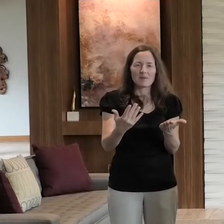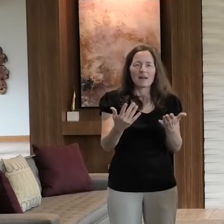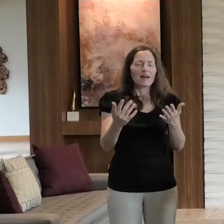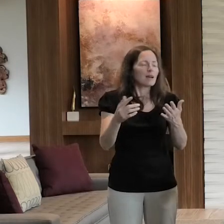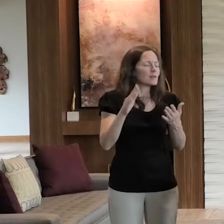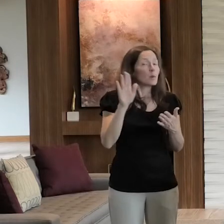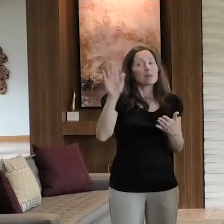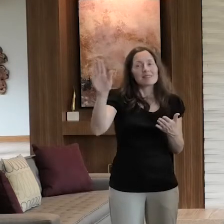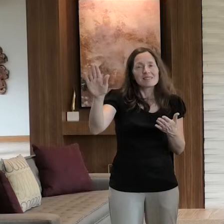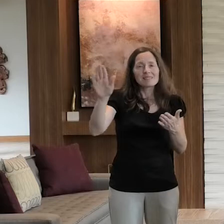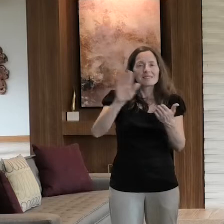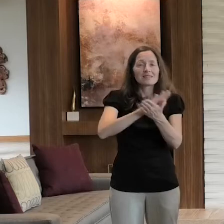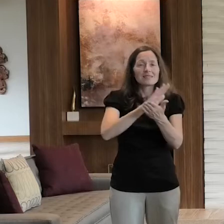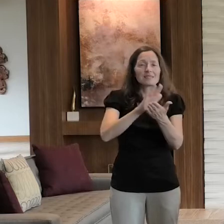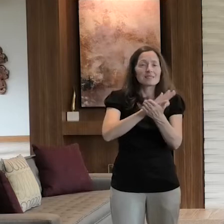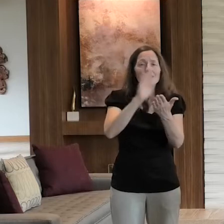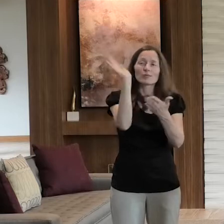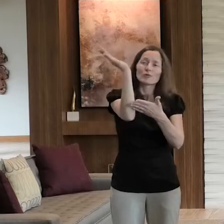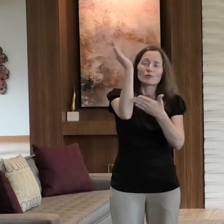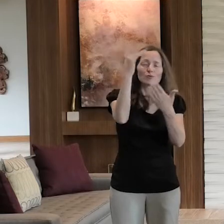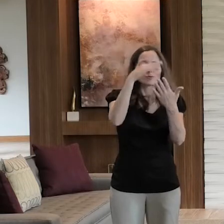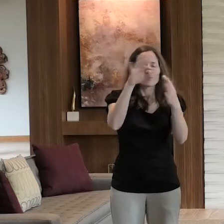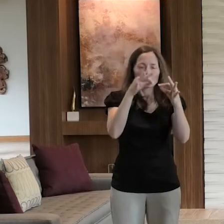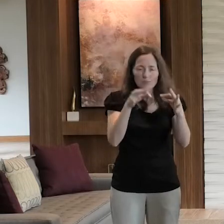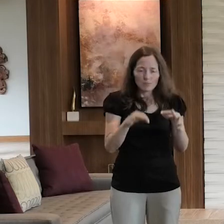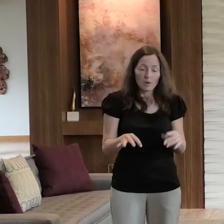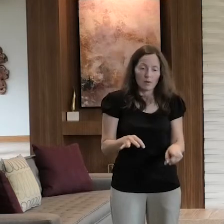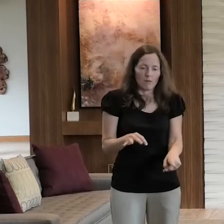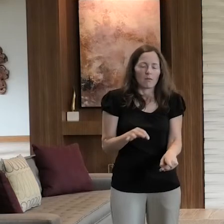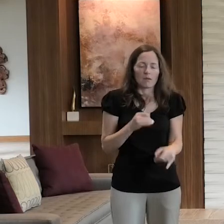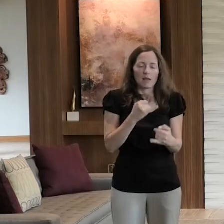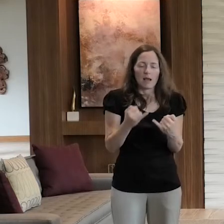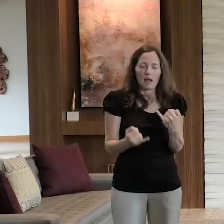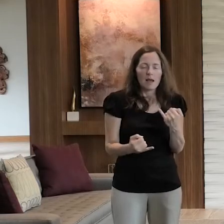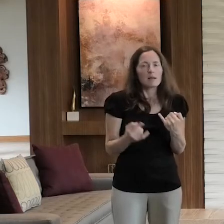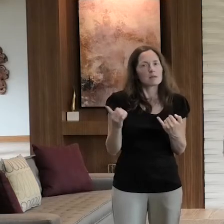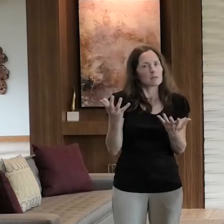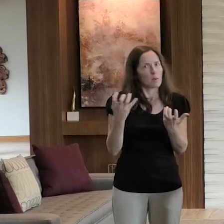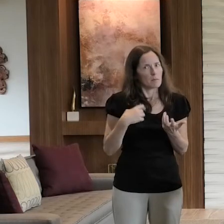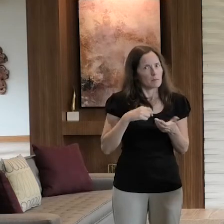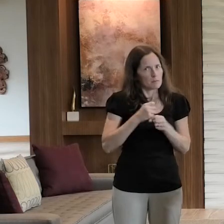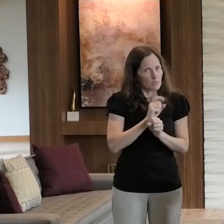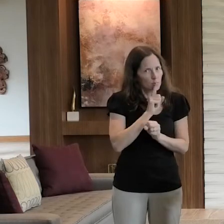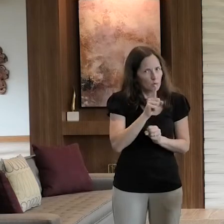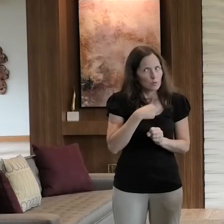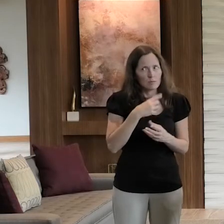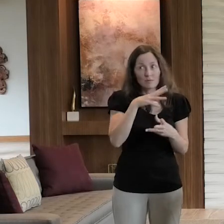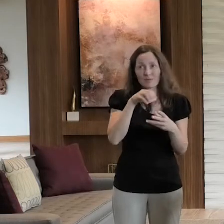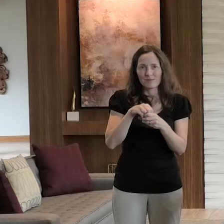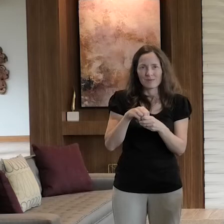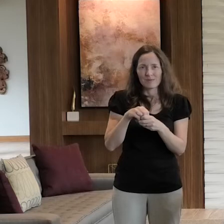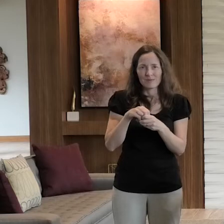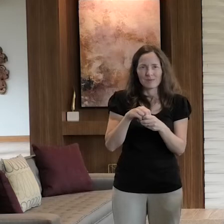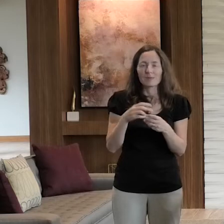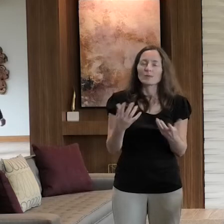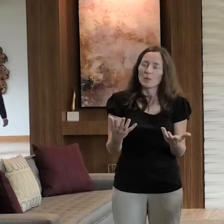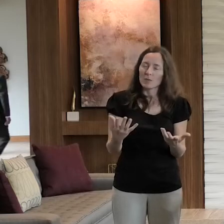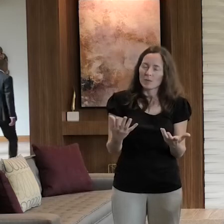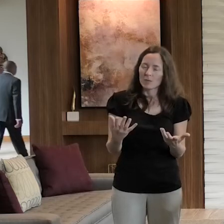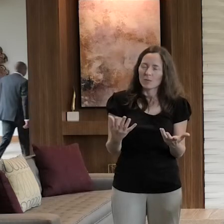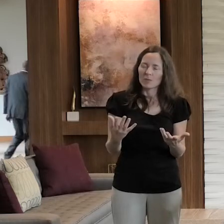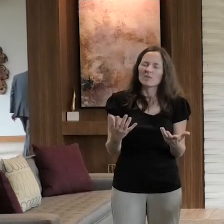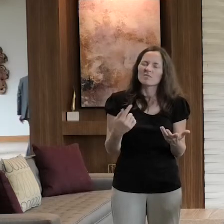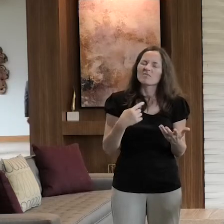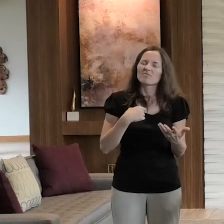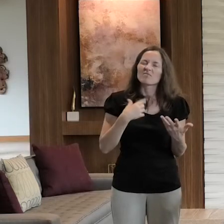things that he put in here, and he told me that in fact I had to make sure I hit all of his points. With that, ladies and gentlemen, I have hit all